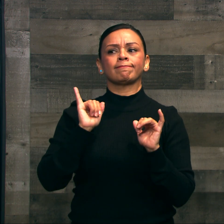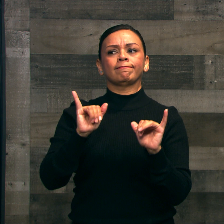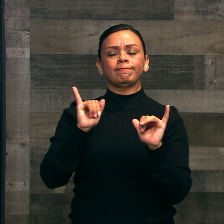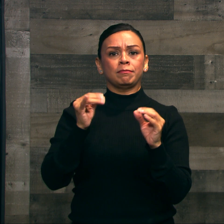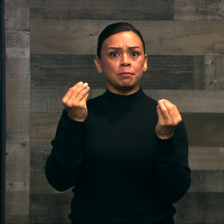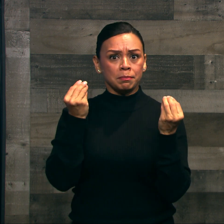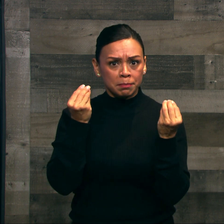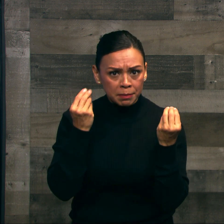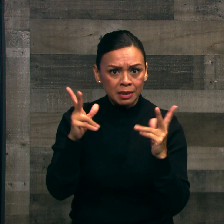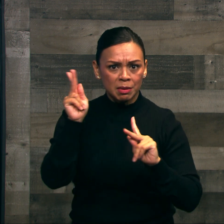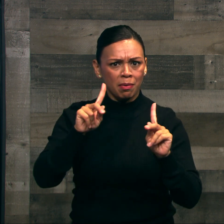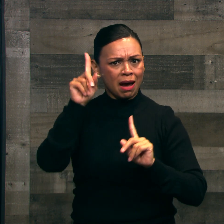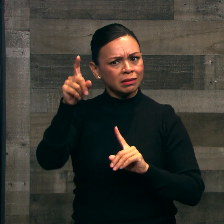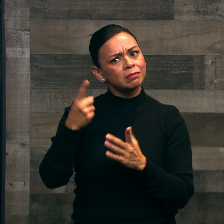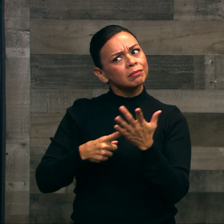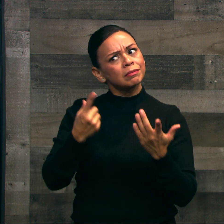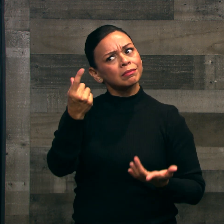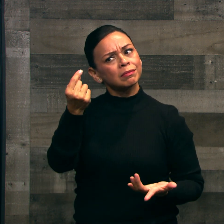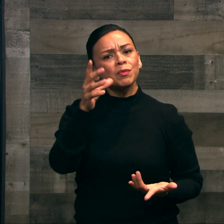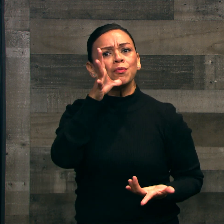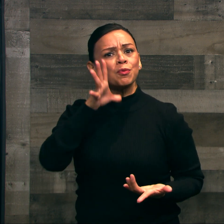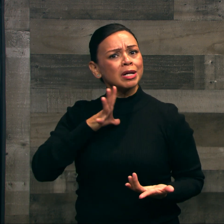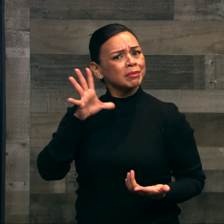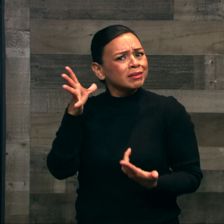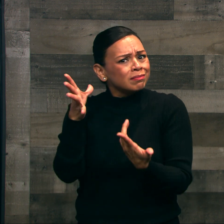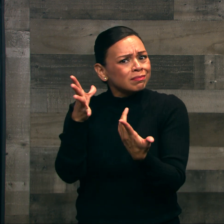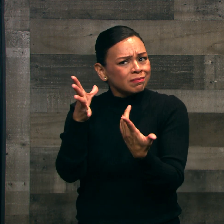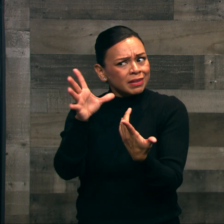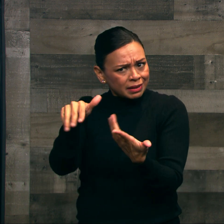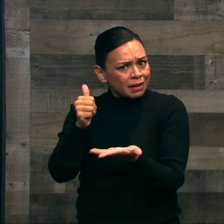forever. It's been in our hearts forever. In other words,